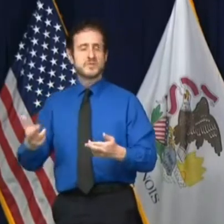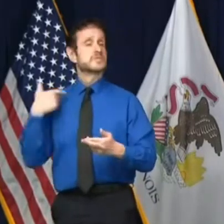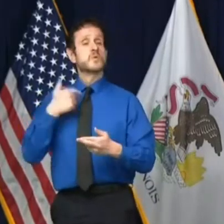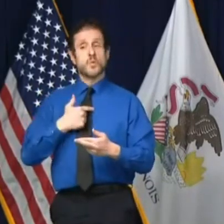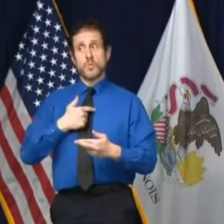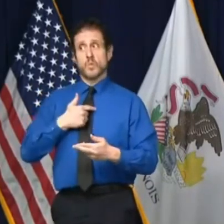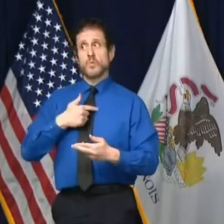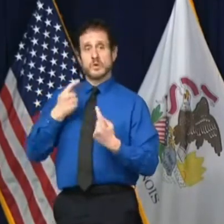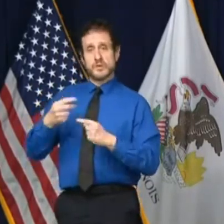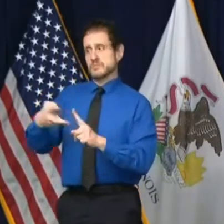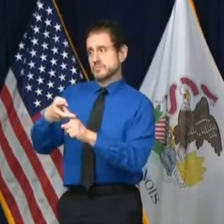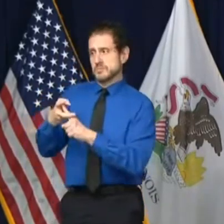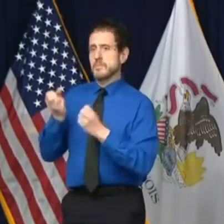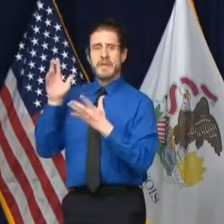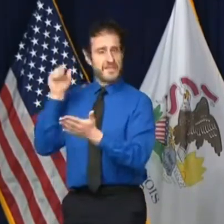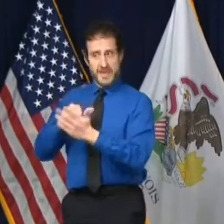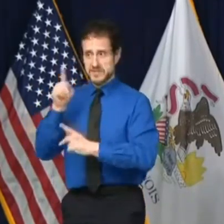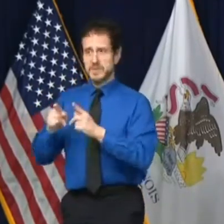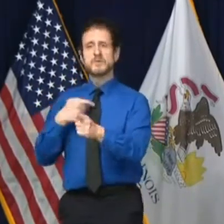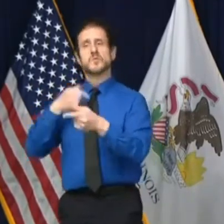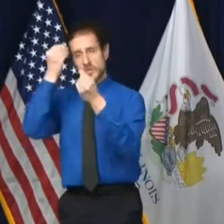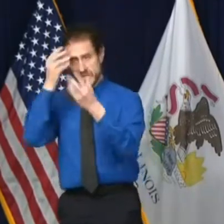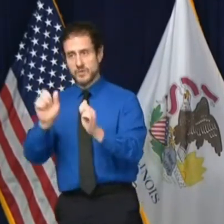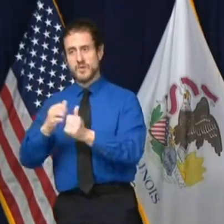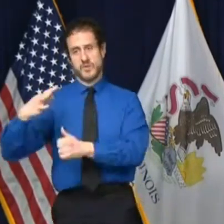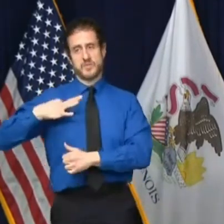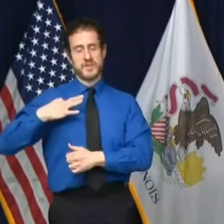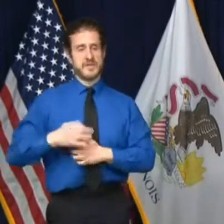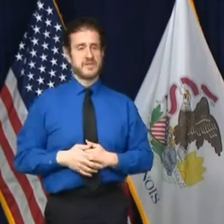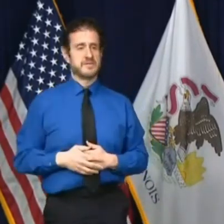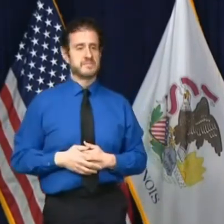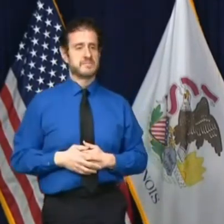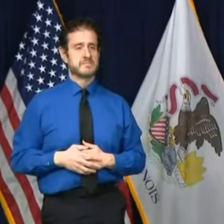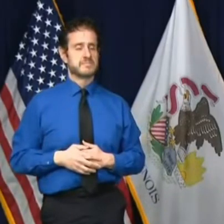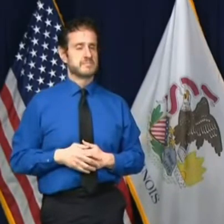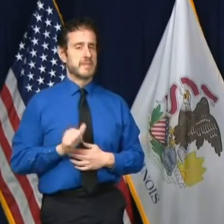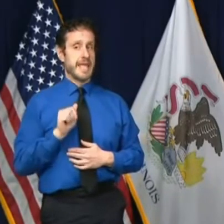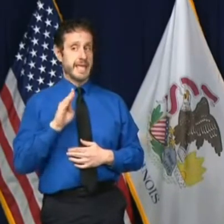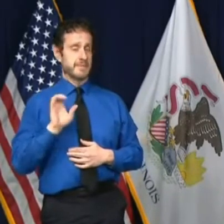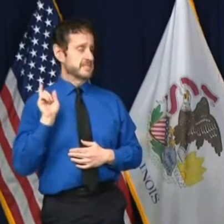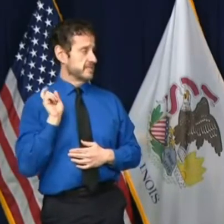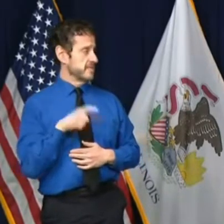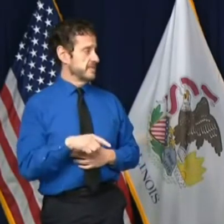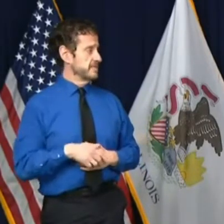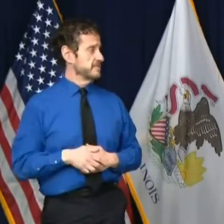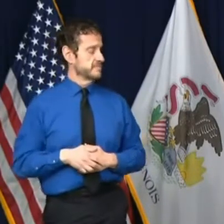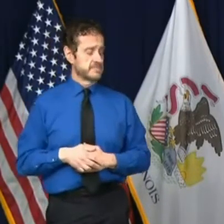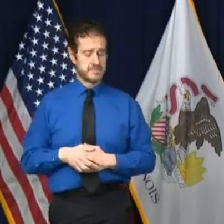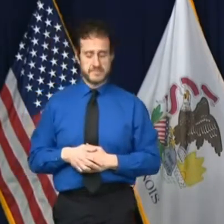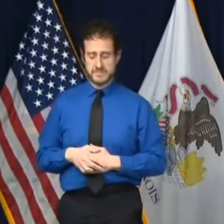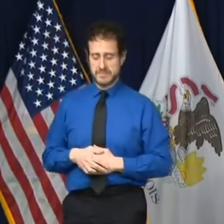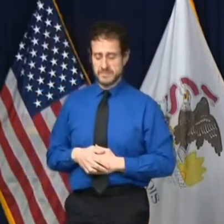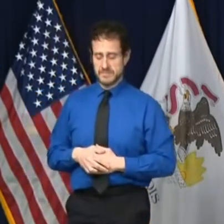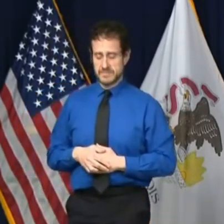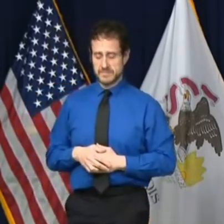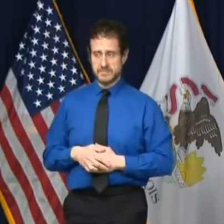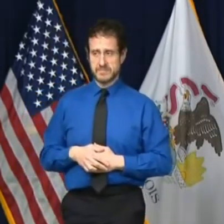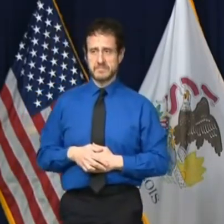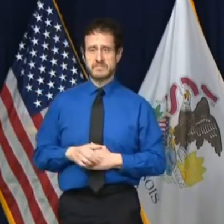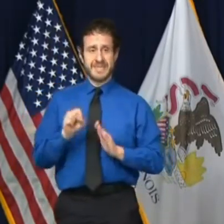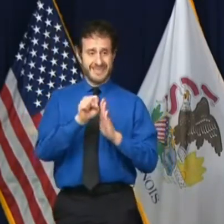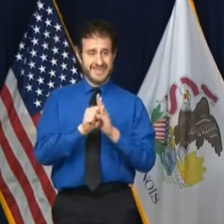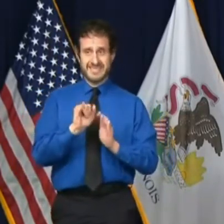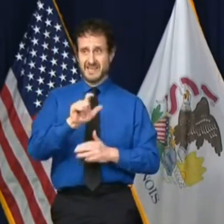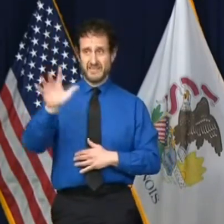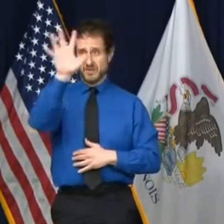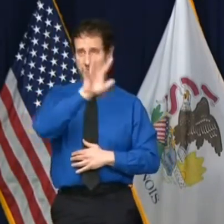of thousands that'll help us. Another question from Eric at ABC7. Are there any regions of the state